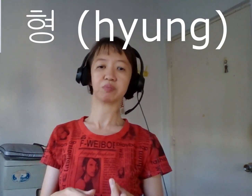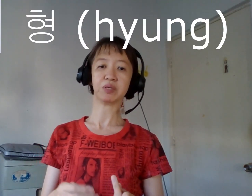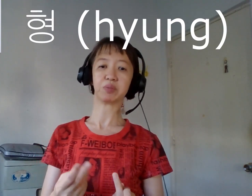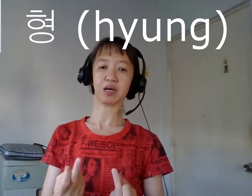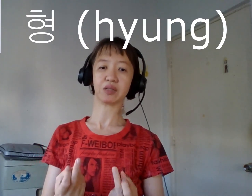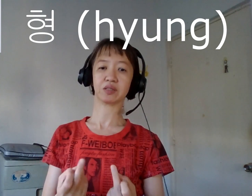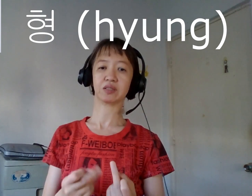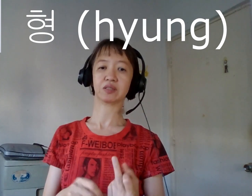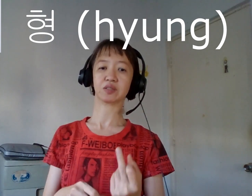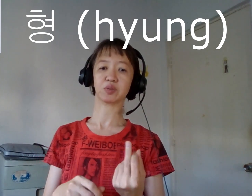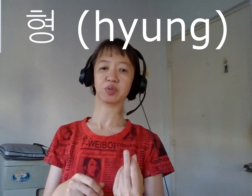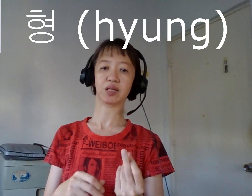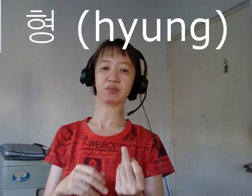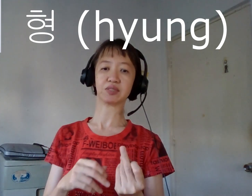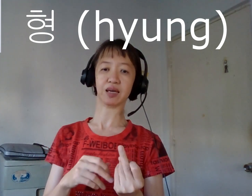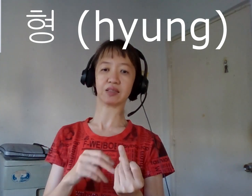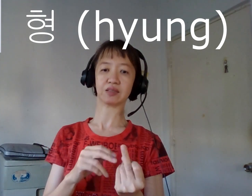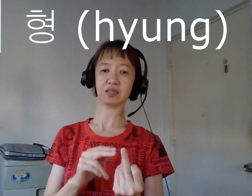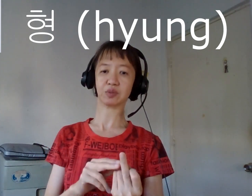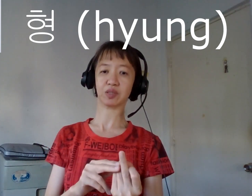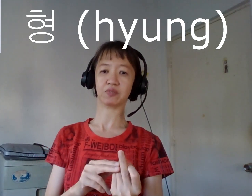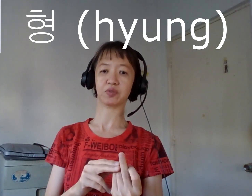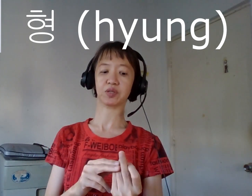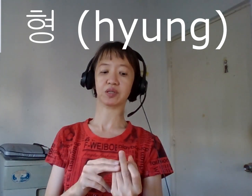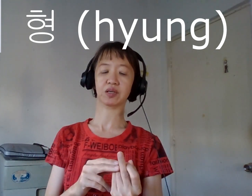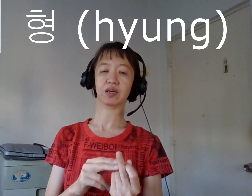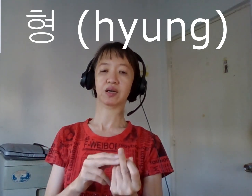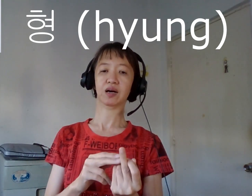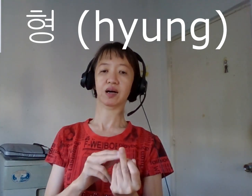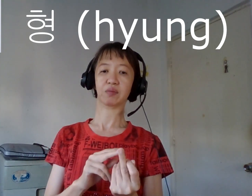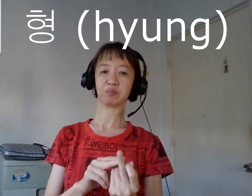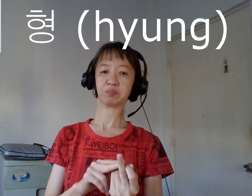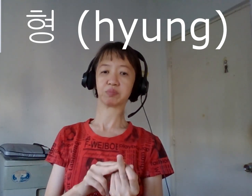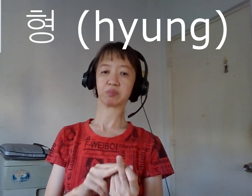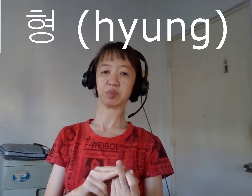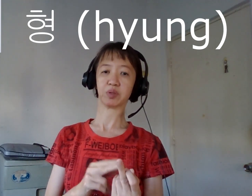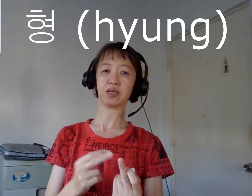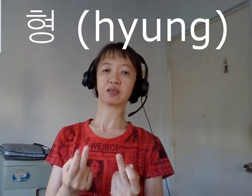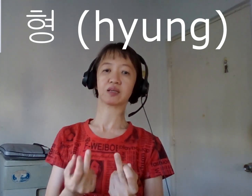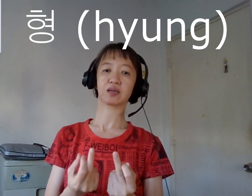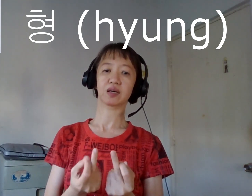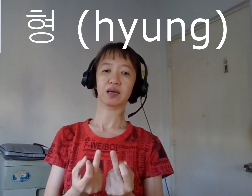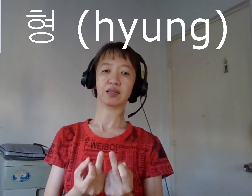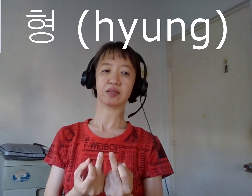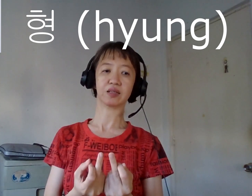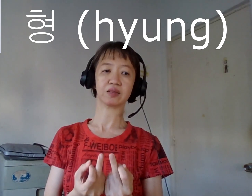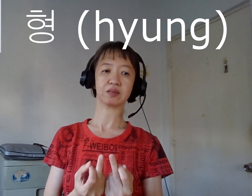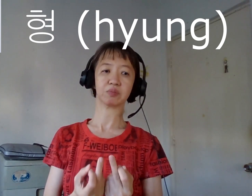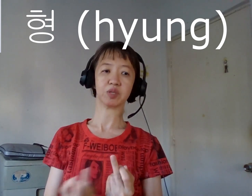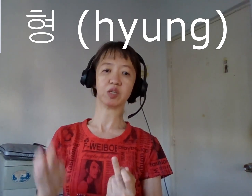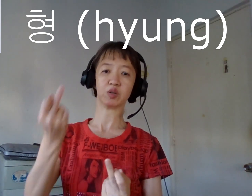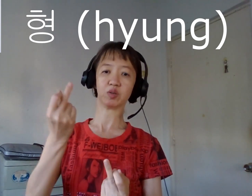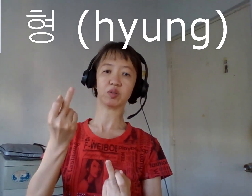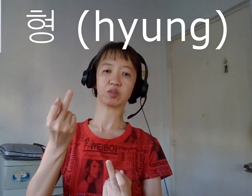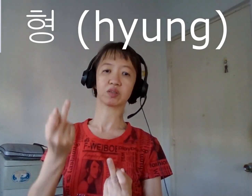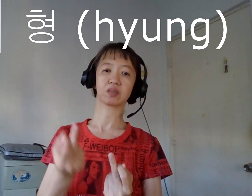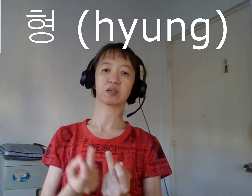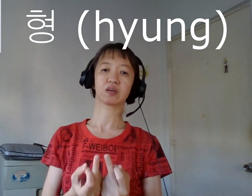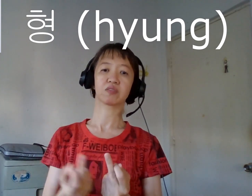big brother. So we have the sign this one for um boy, and then hyong